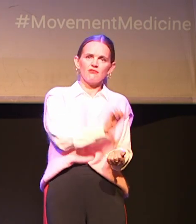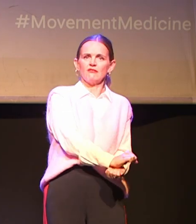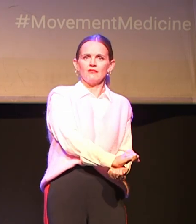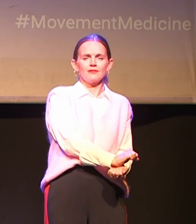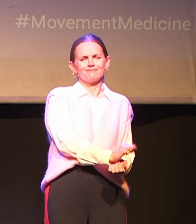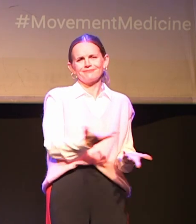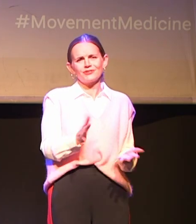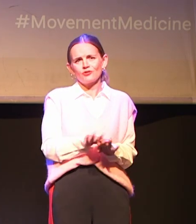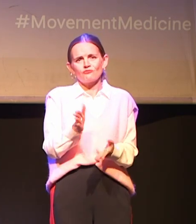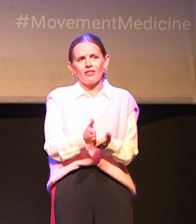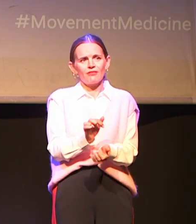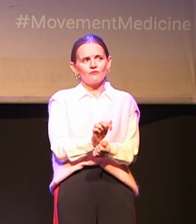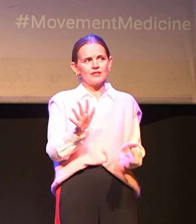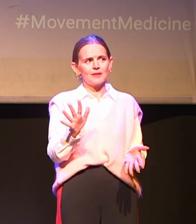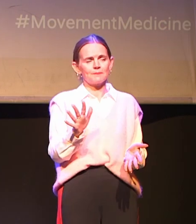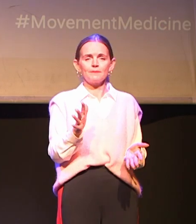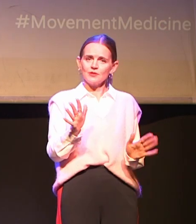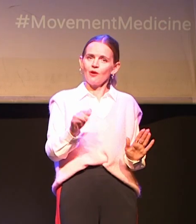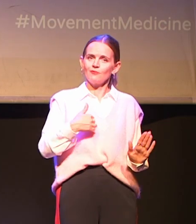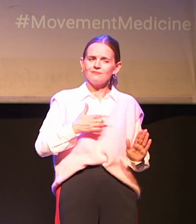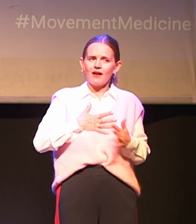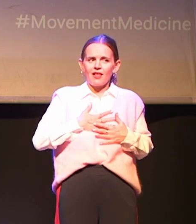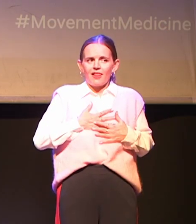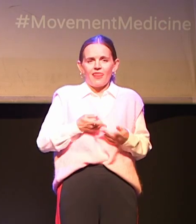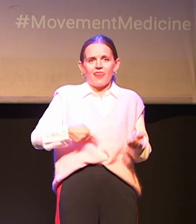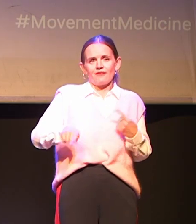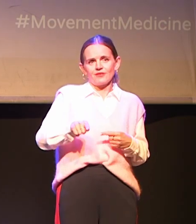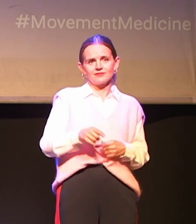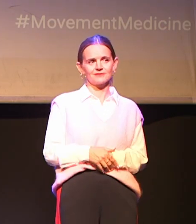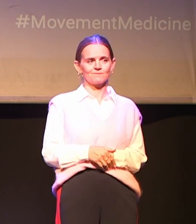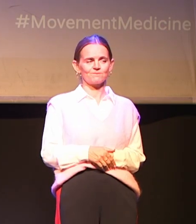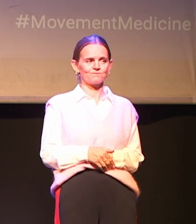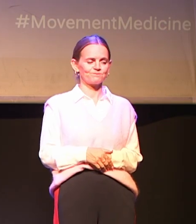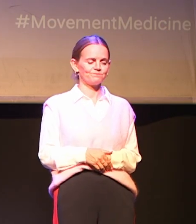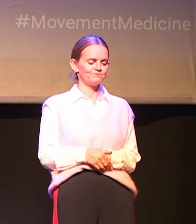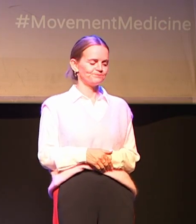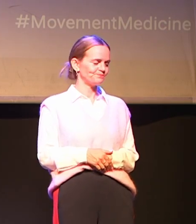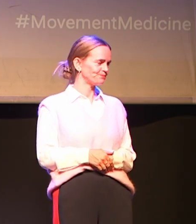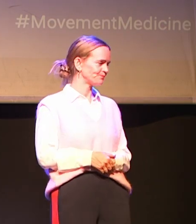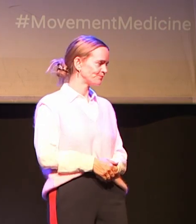right now. So I'm just out here loving us. That's what I'm doing.